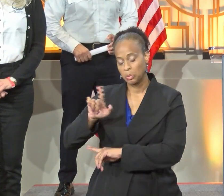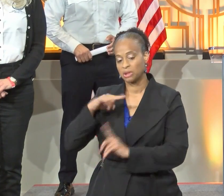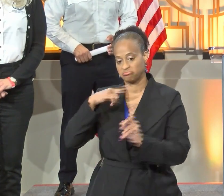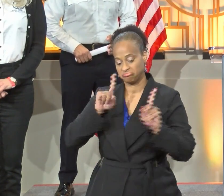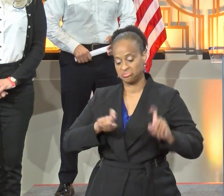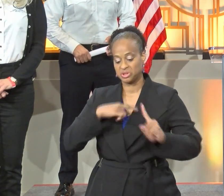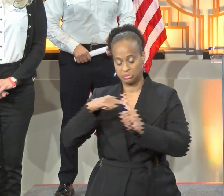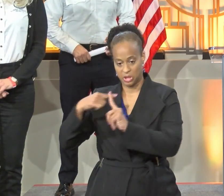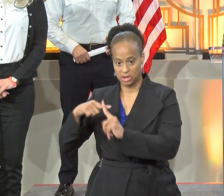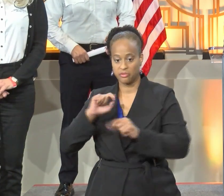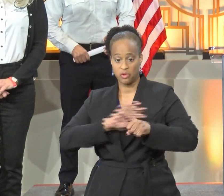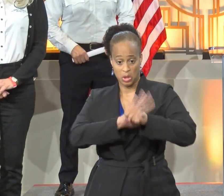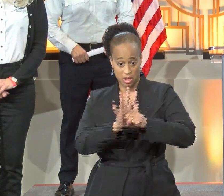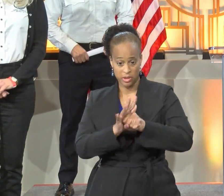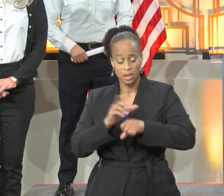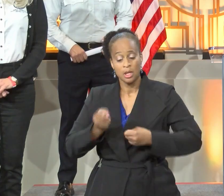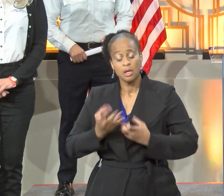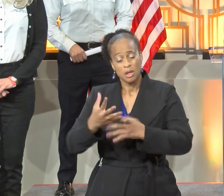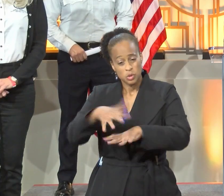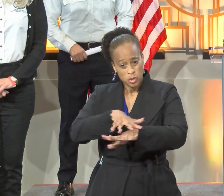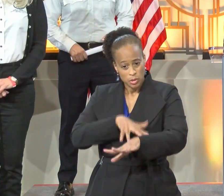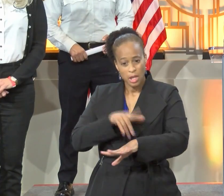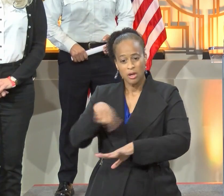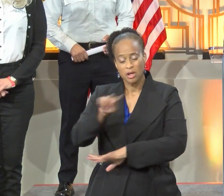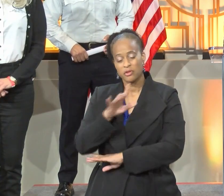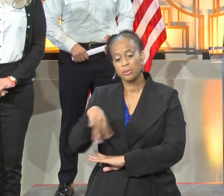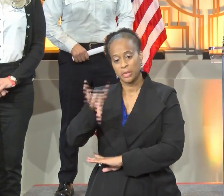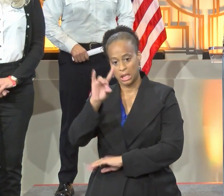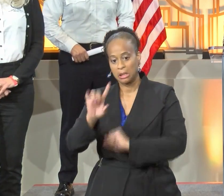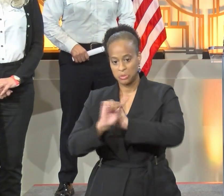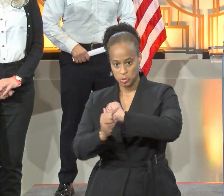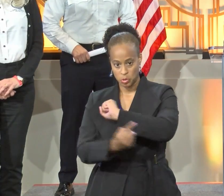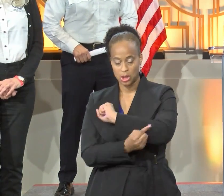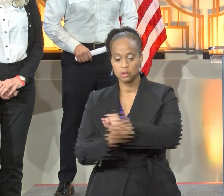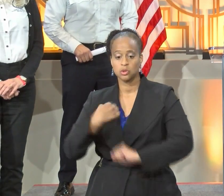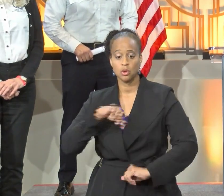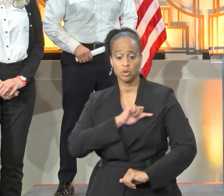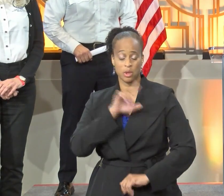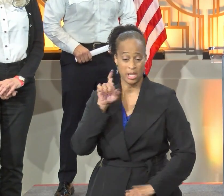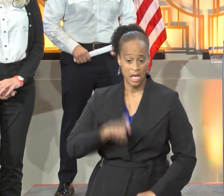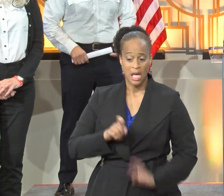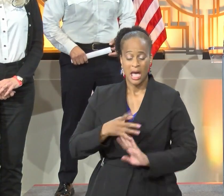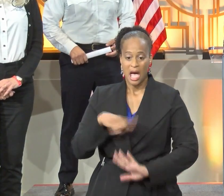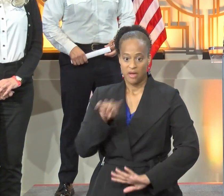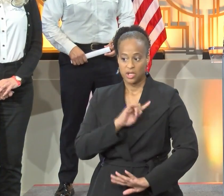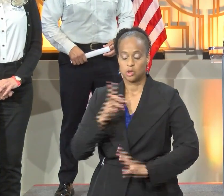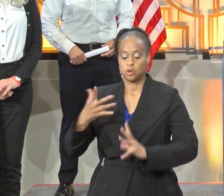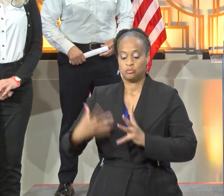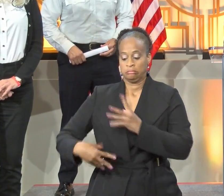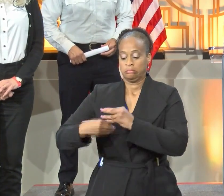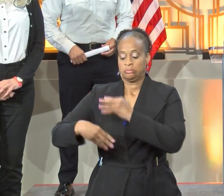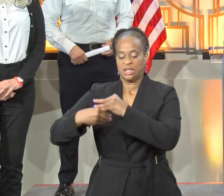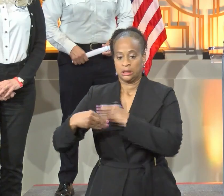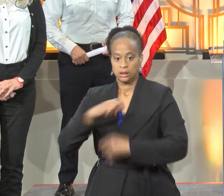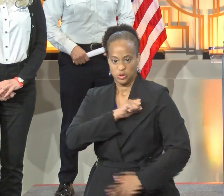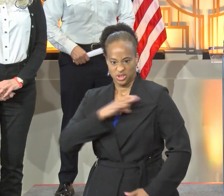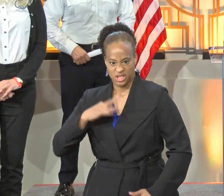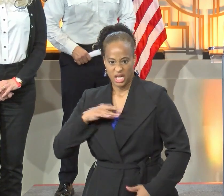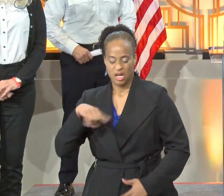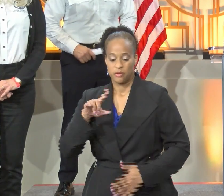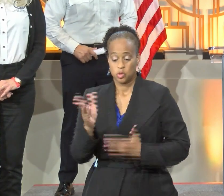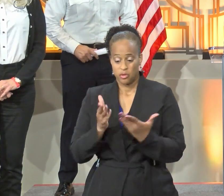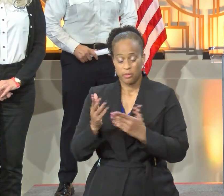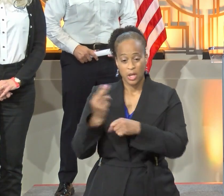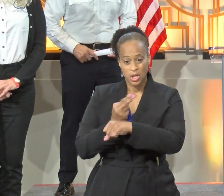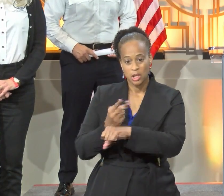positive. So that is causing some slowdowns with respect to our pickup, and so we are having to supplement those services